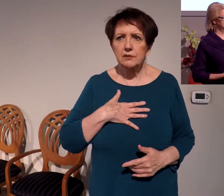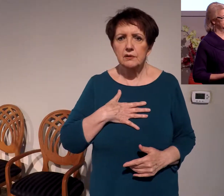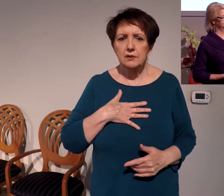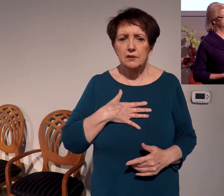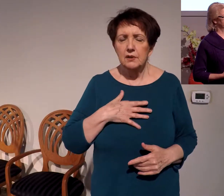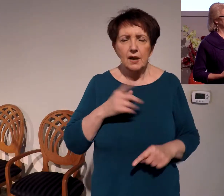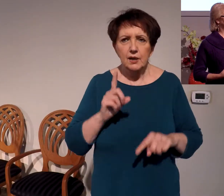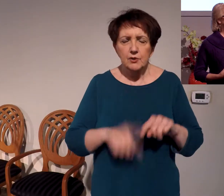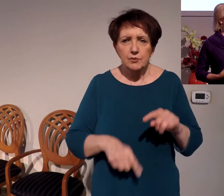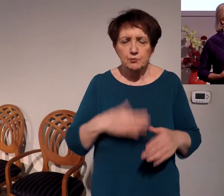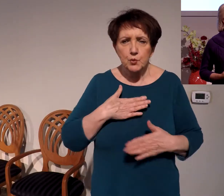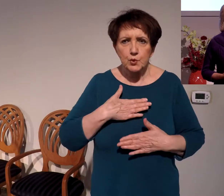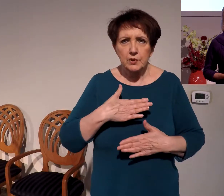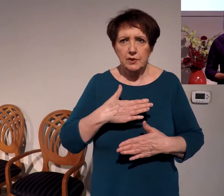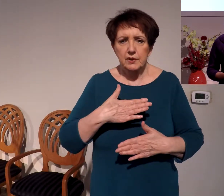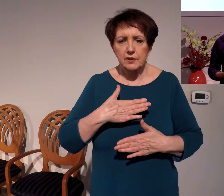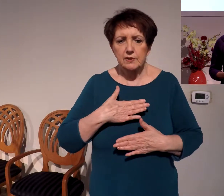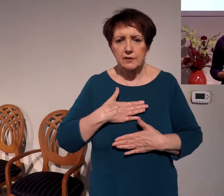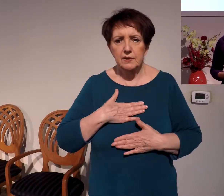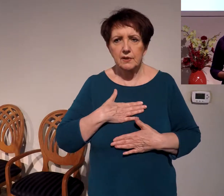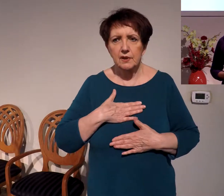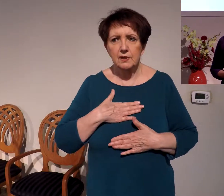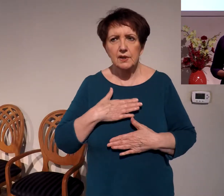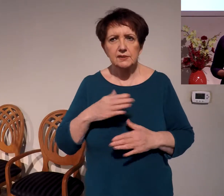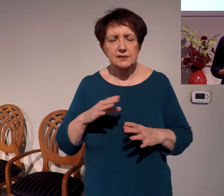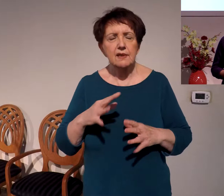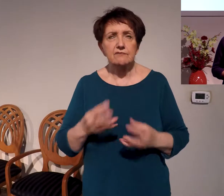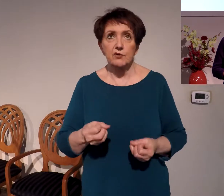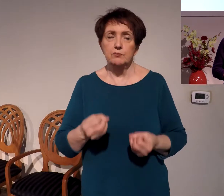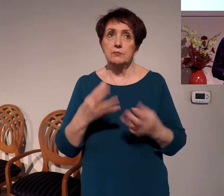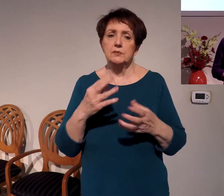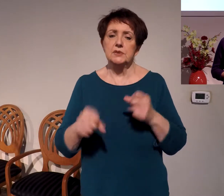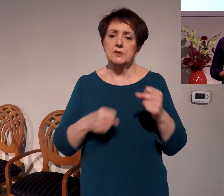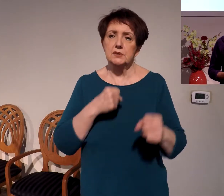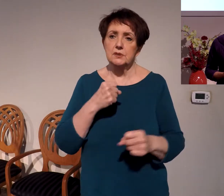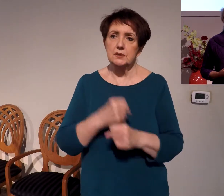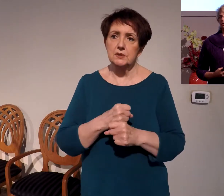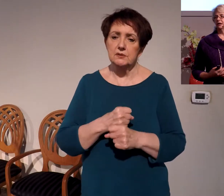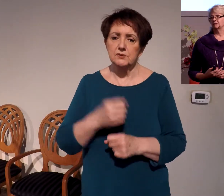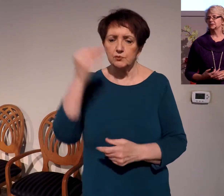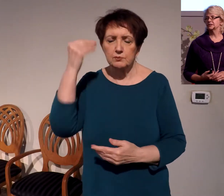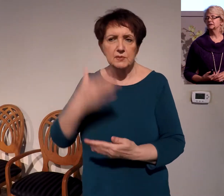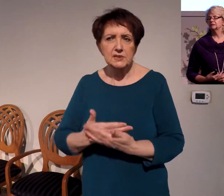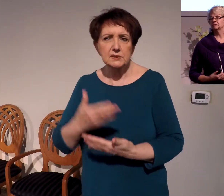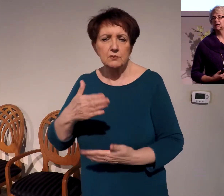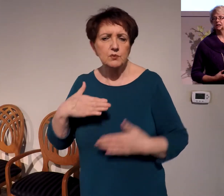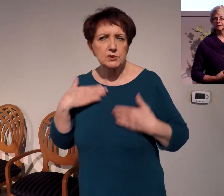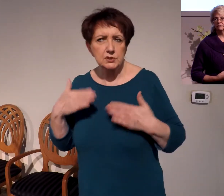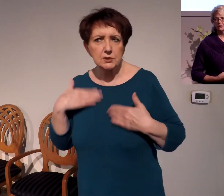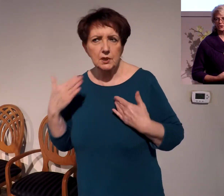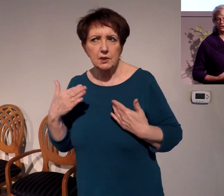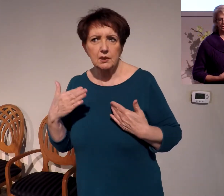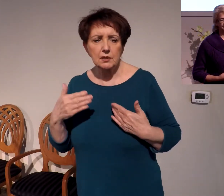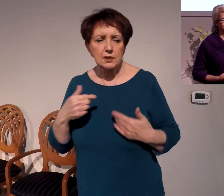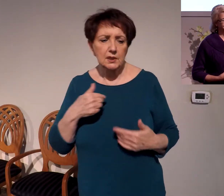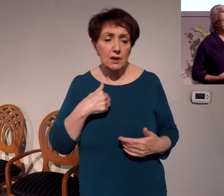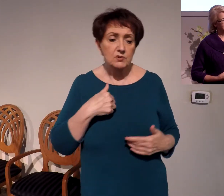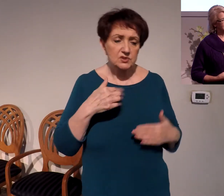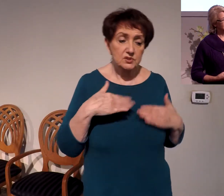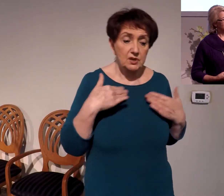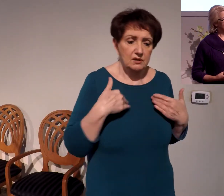breathe. I did that for a number of years when my son was young and I was young in the